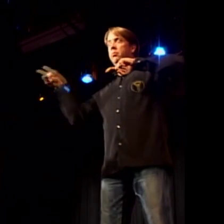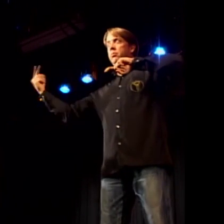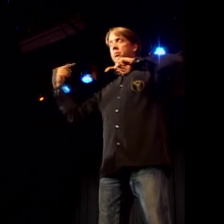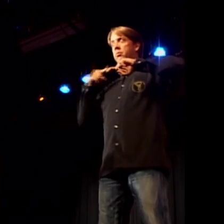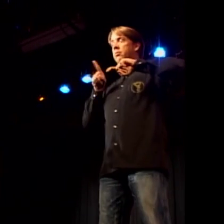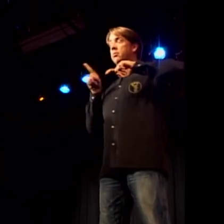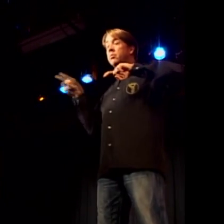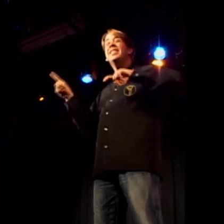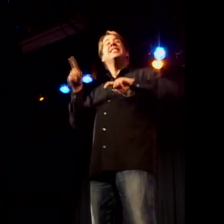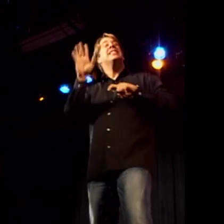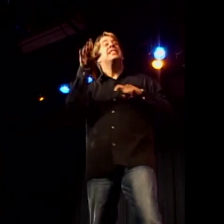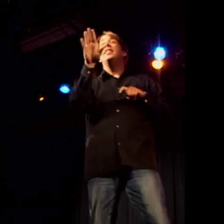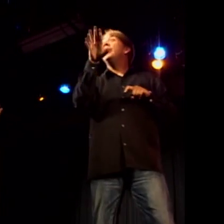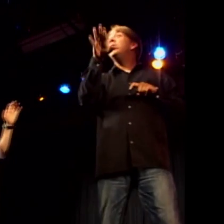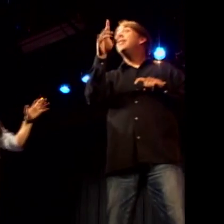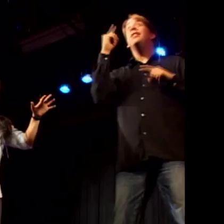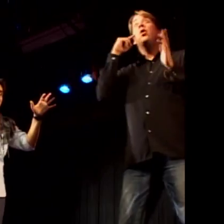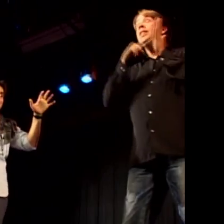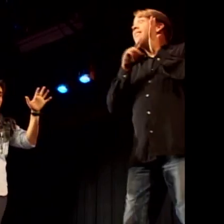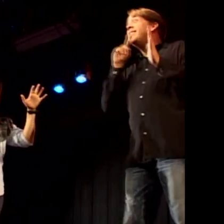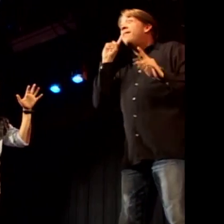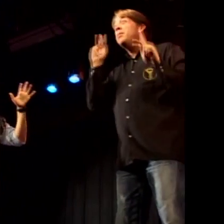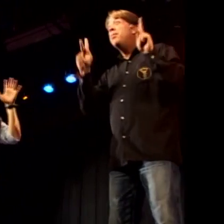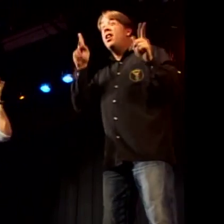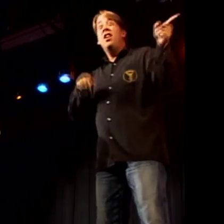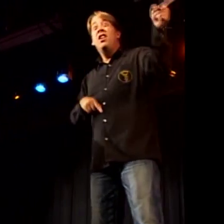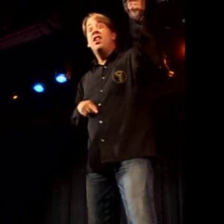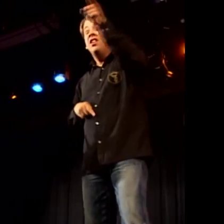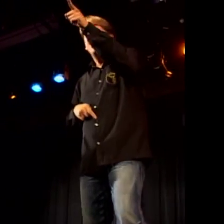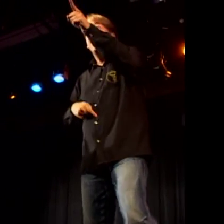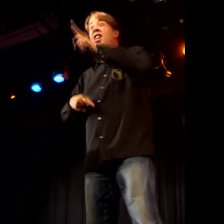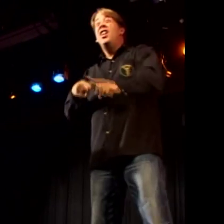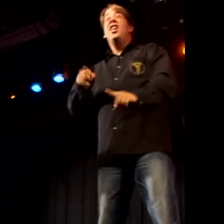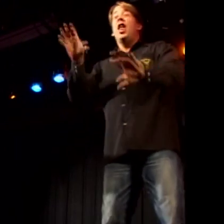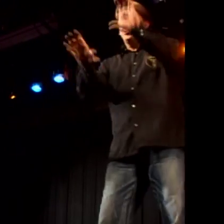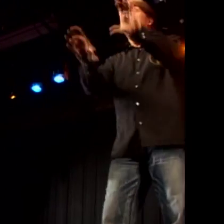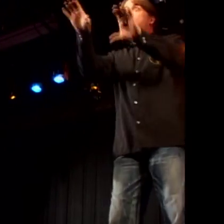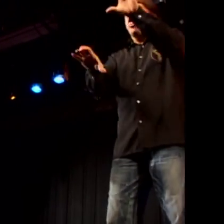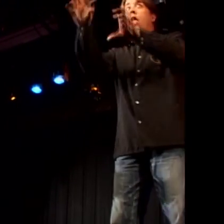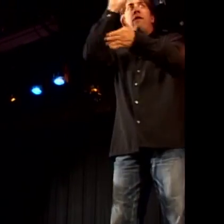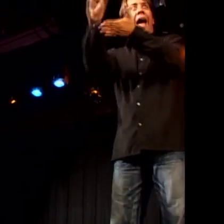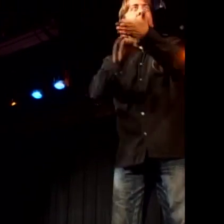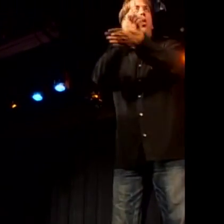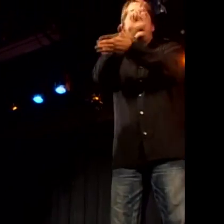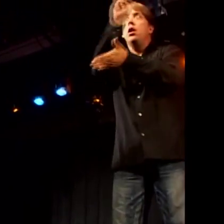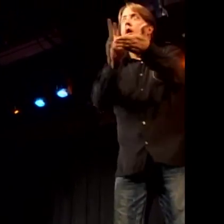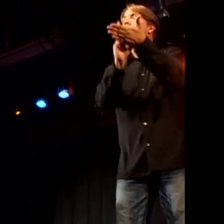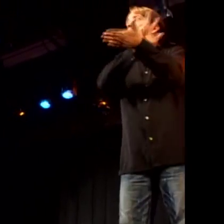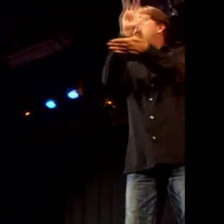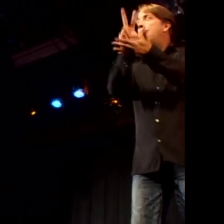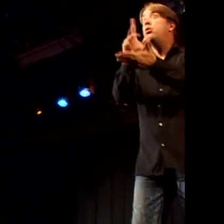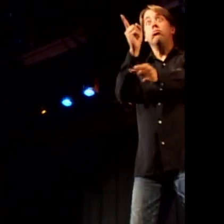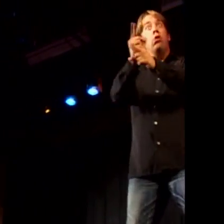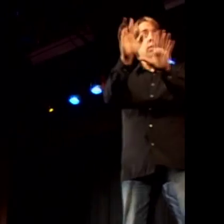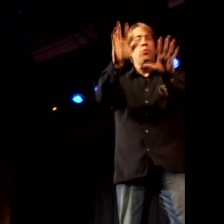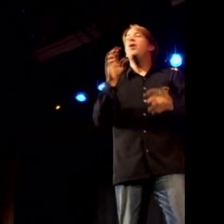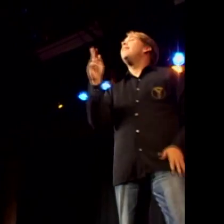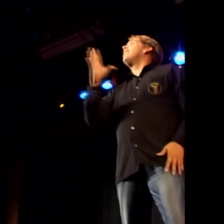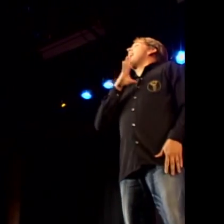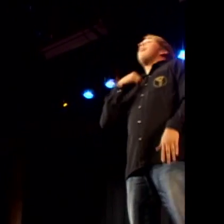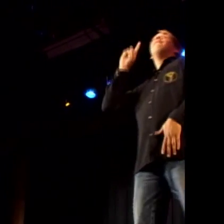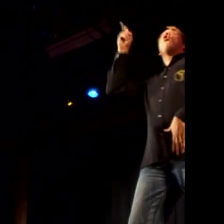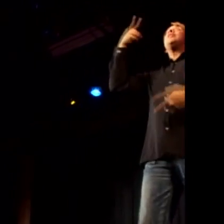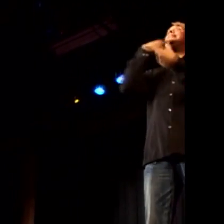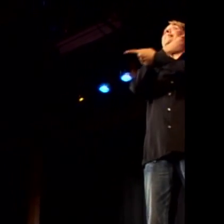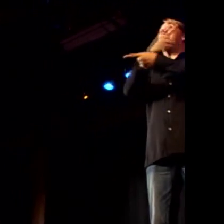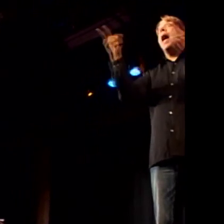You like that? First of all, deaf people talk for hours and hours and hours and hours. We know this, right? Go ahead, Keith. Our first